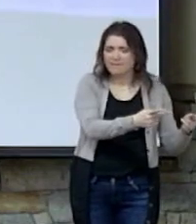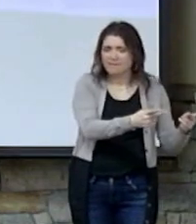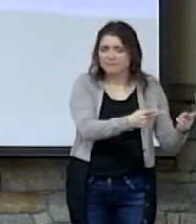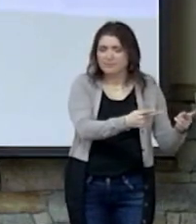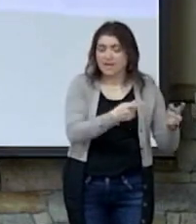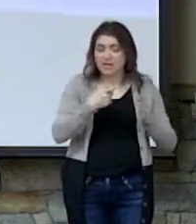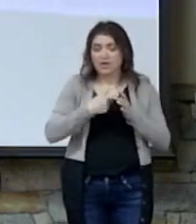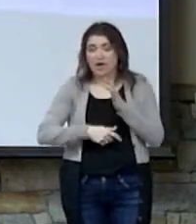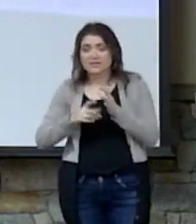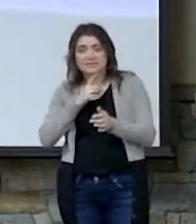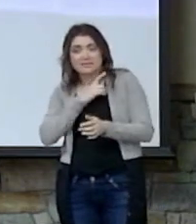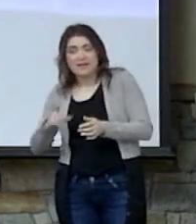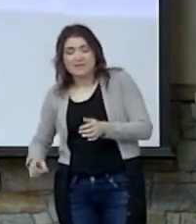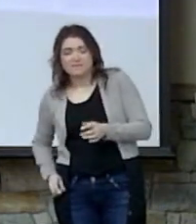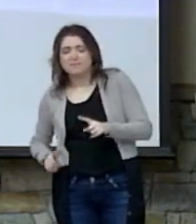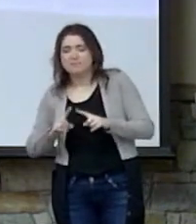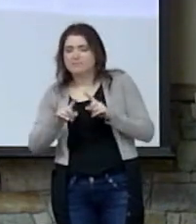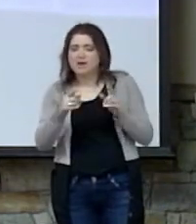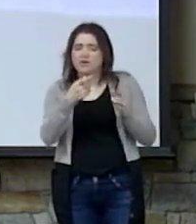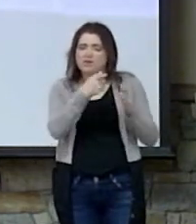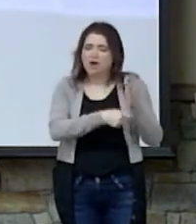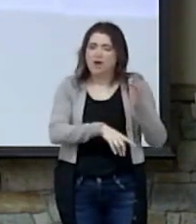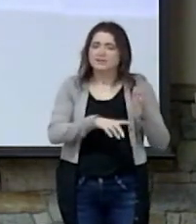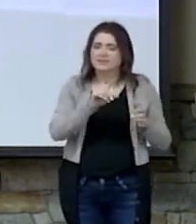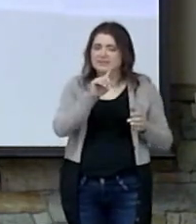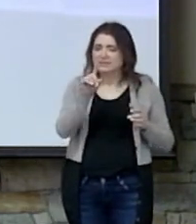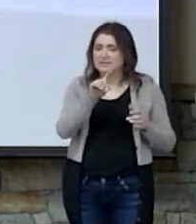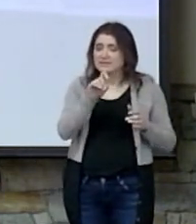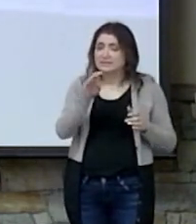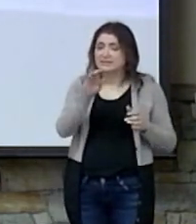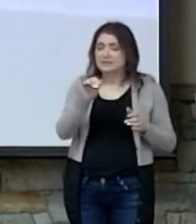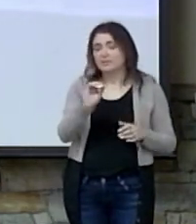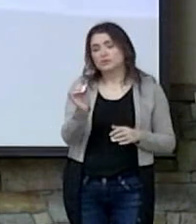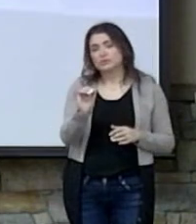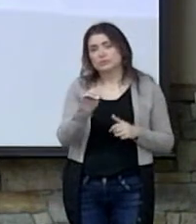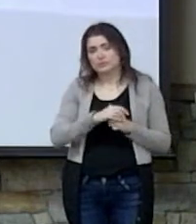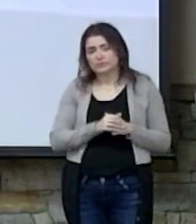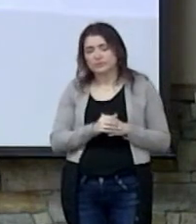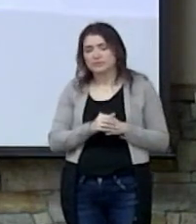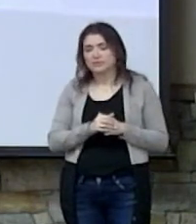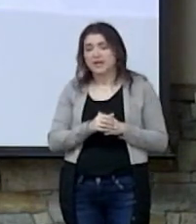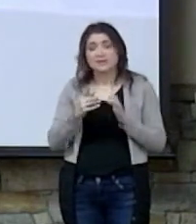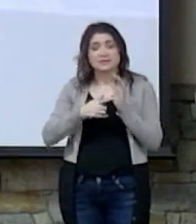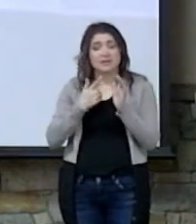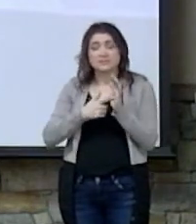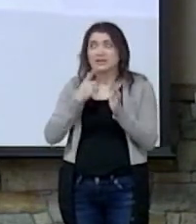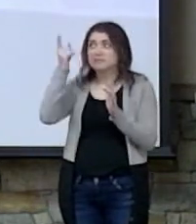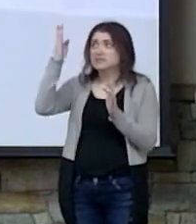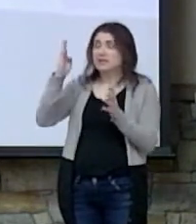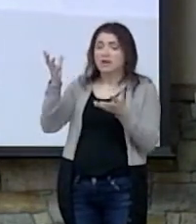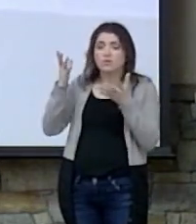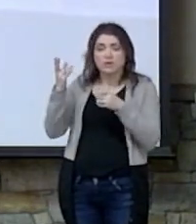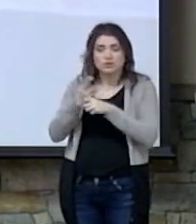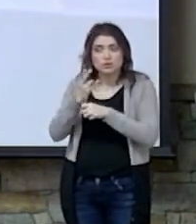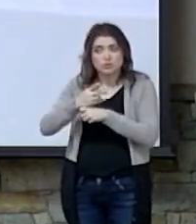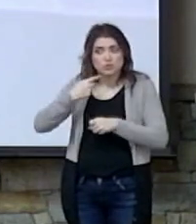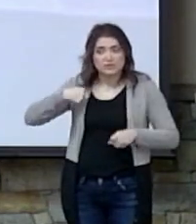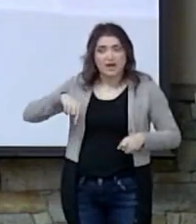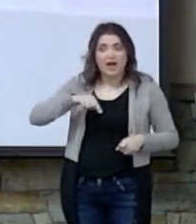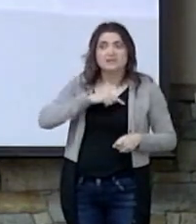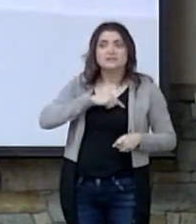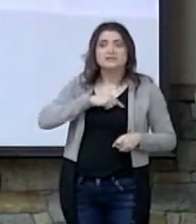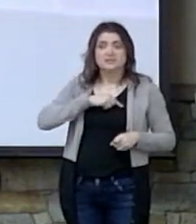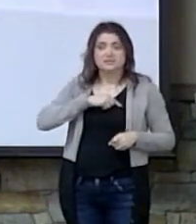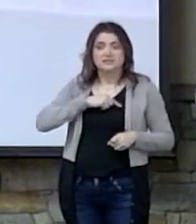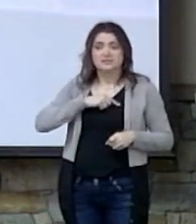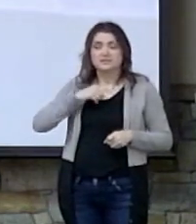too. You know, sometimes God wants to use us as His avenue of kindness. It may